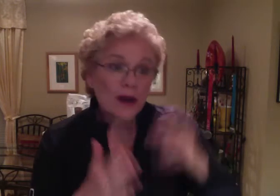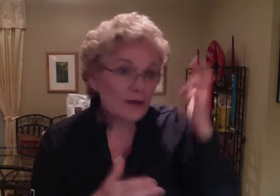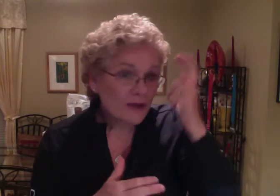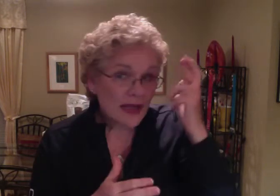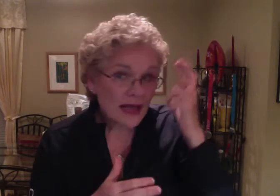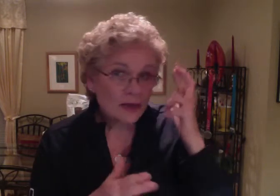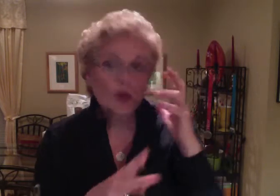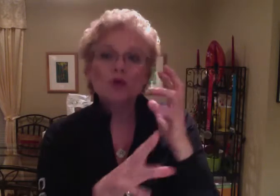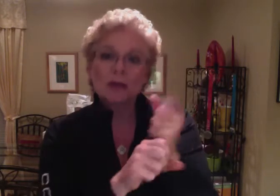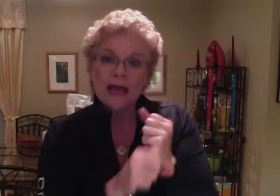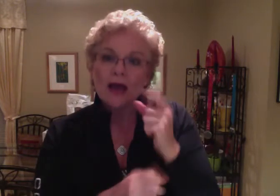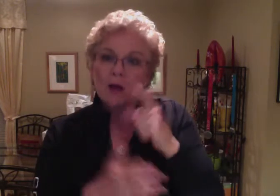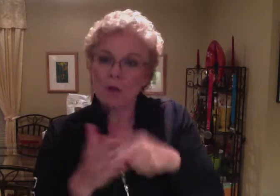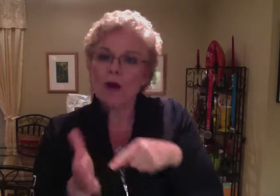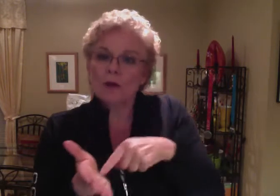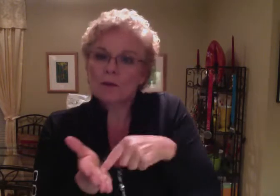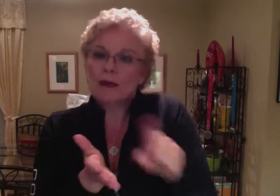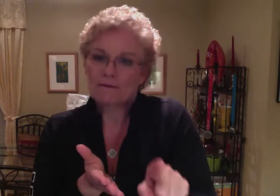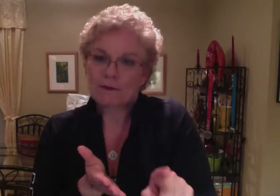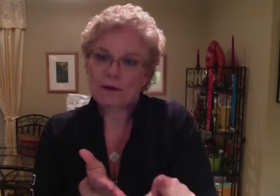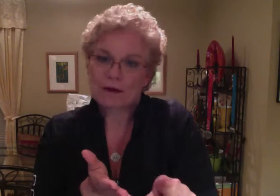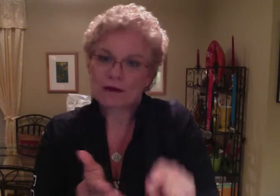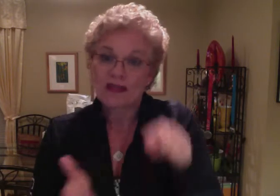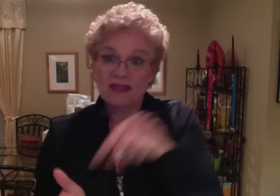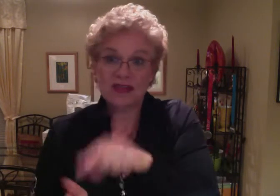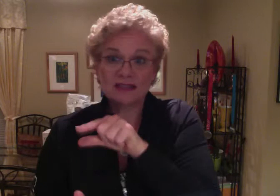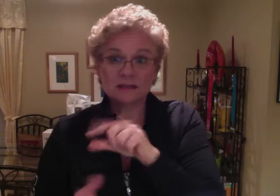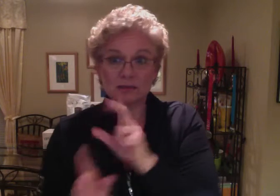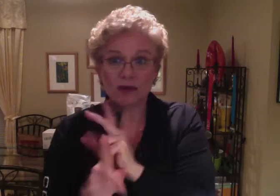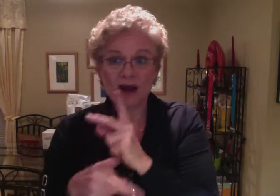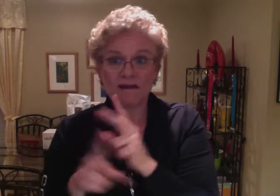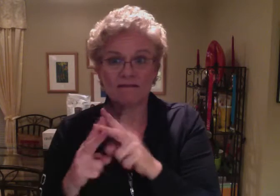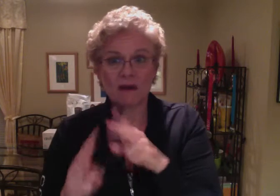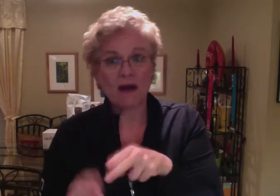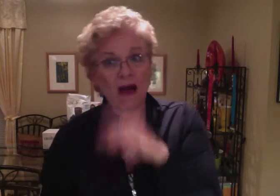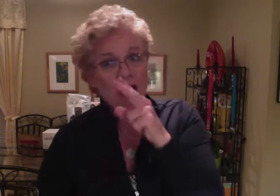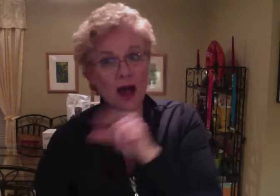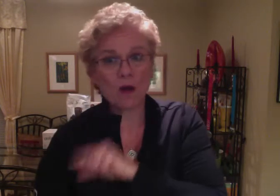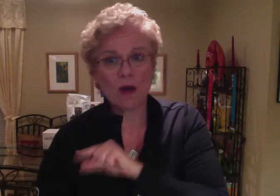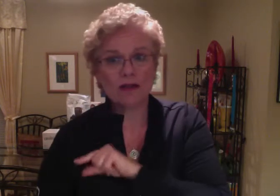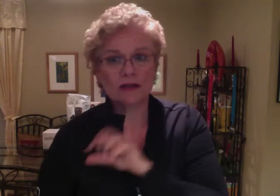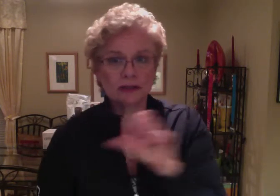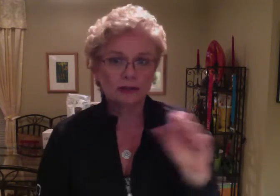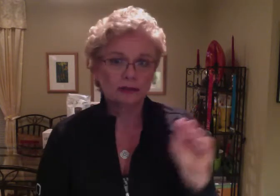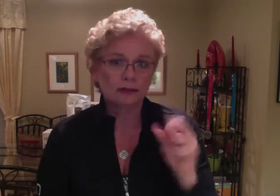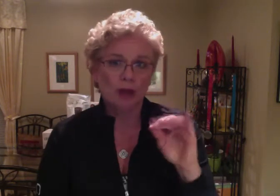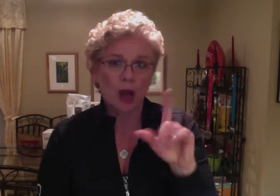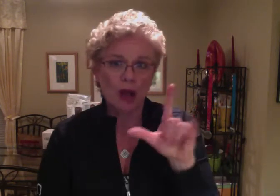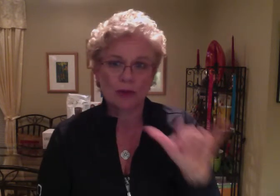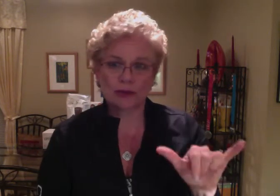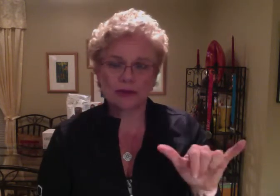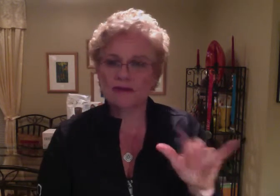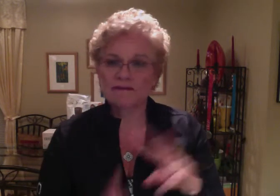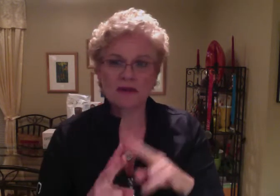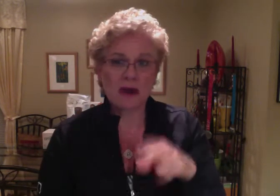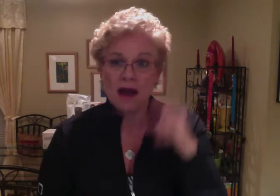get what you pay for. This is a very high quality product. Let's talk about Shakeology, for instance. It's a very high quality product, but it equals